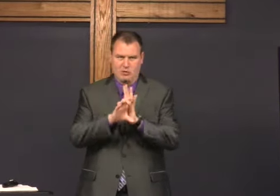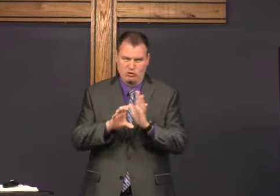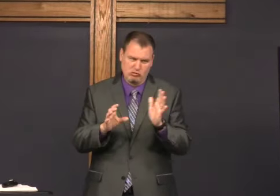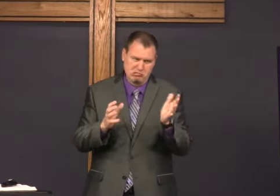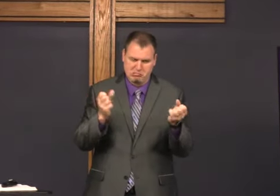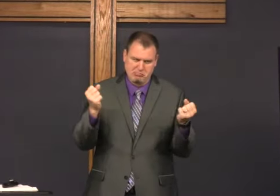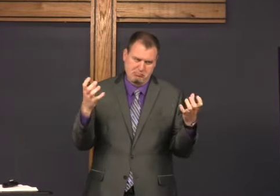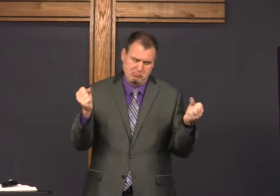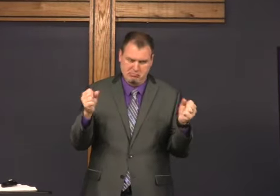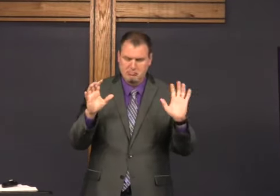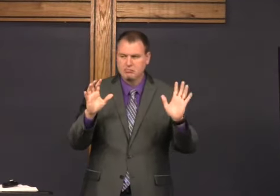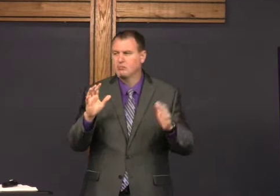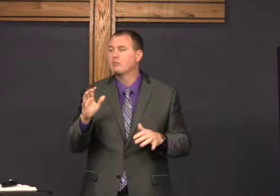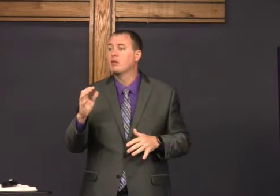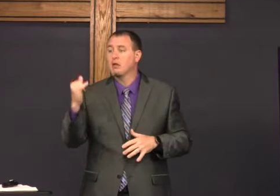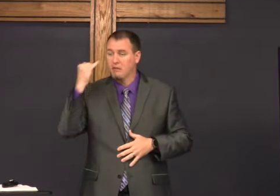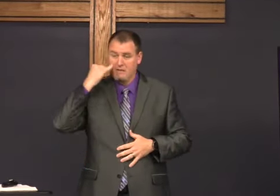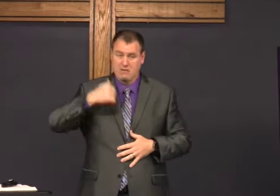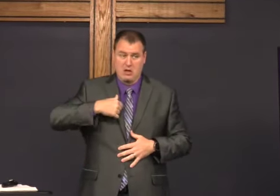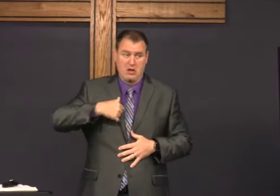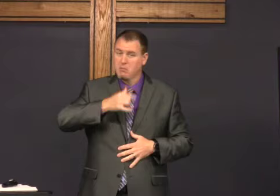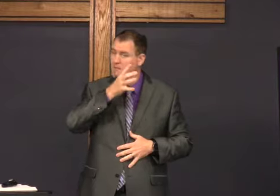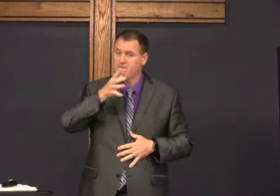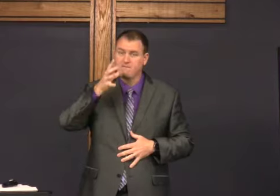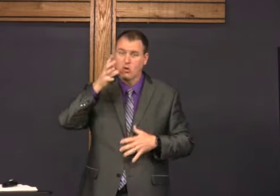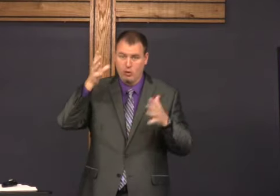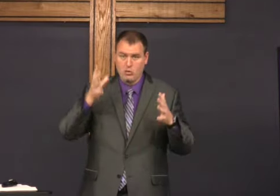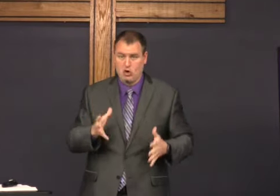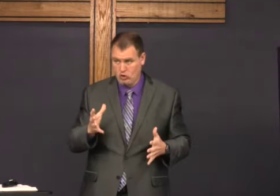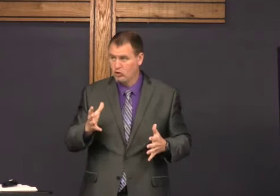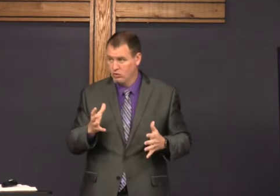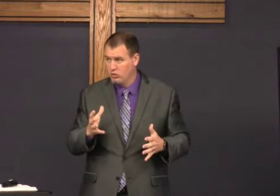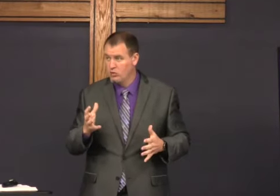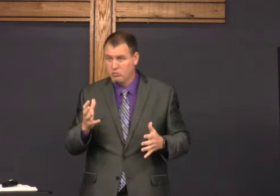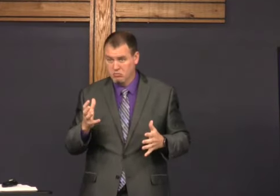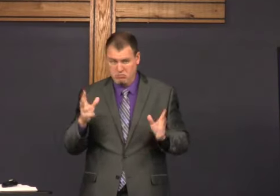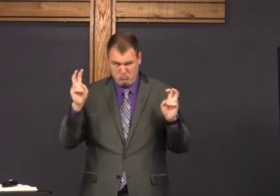there are two different pictures here. If I'm a farmer,